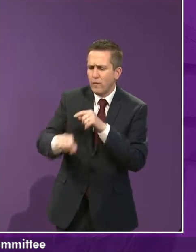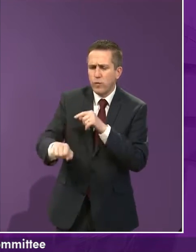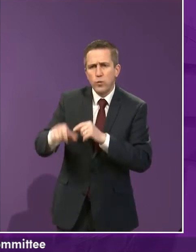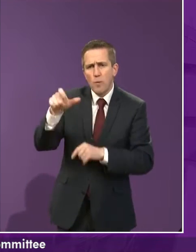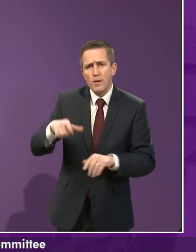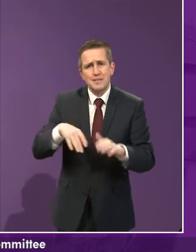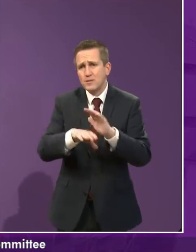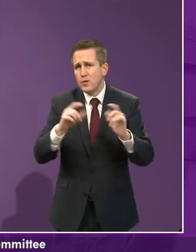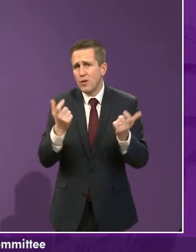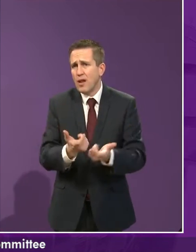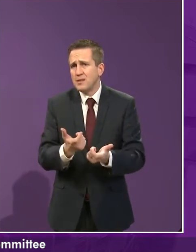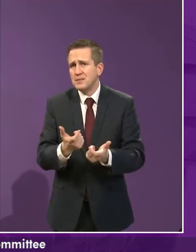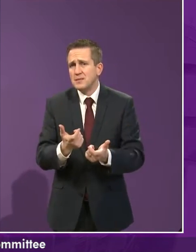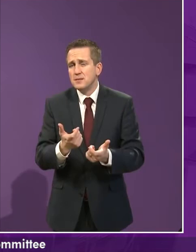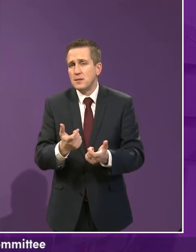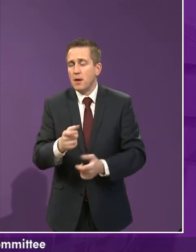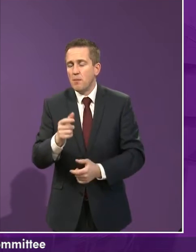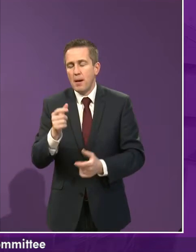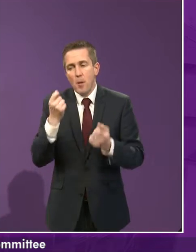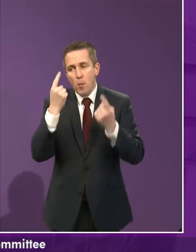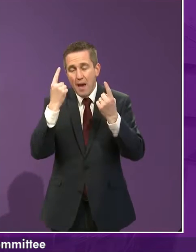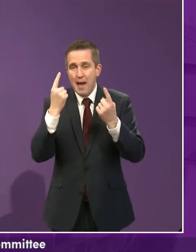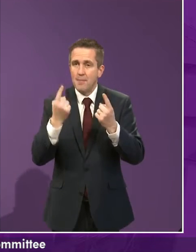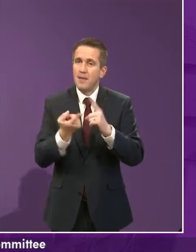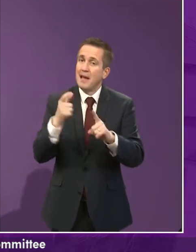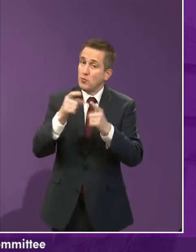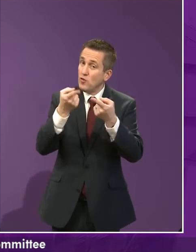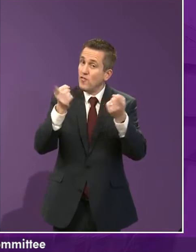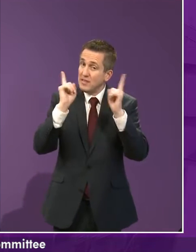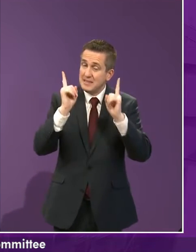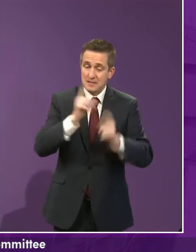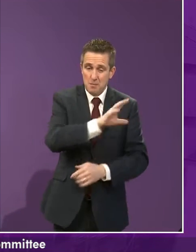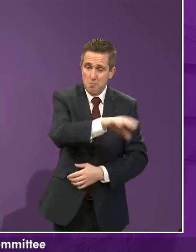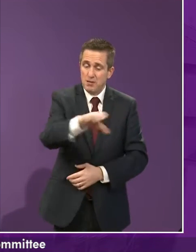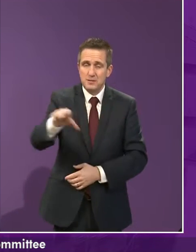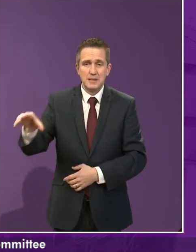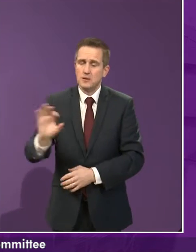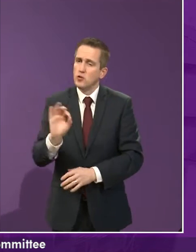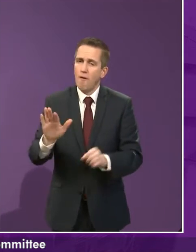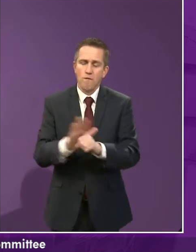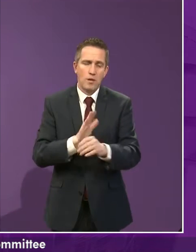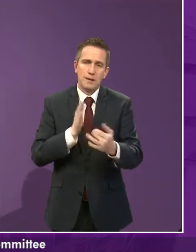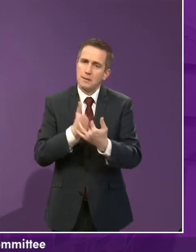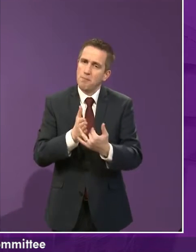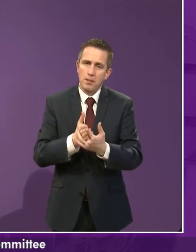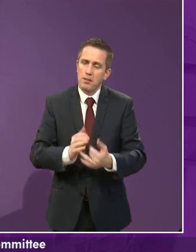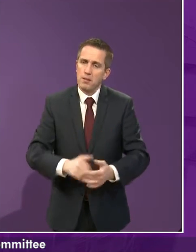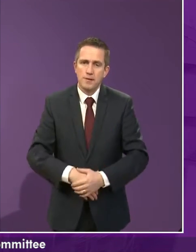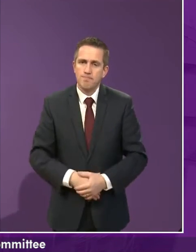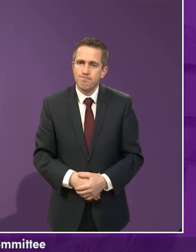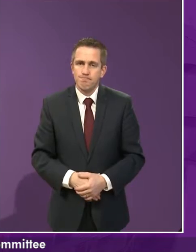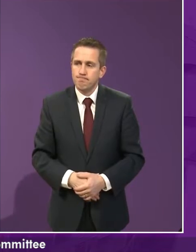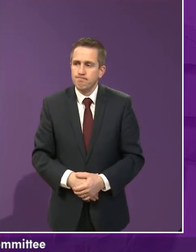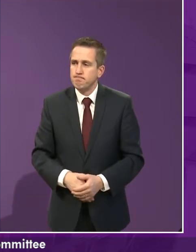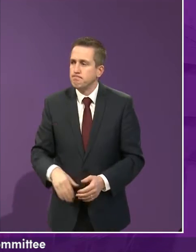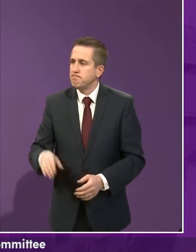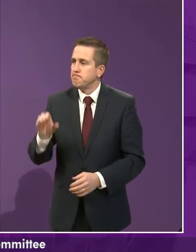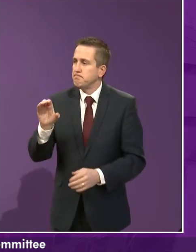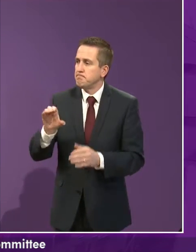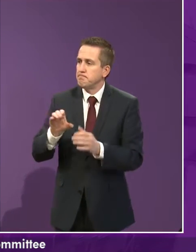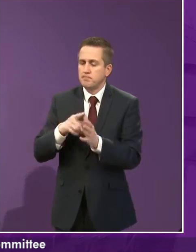also recognising that Edinburgh's physical estate is less than ideal. Carol, with your